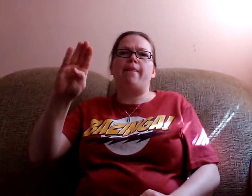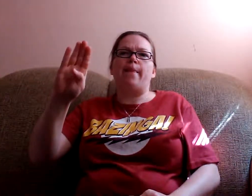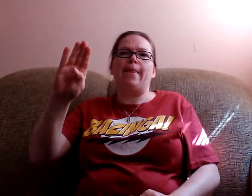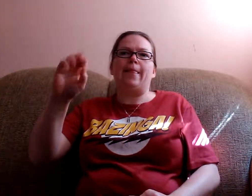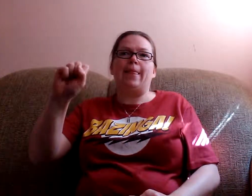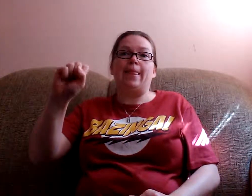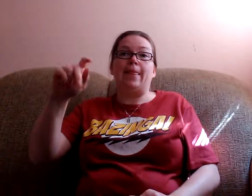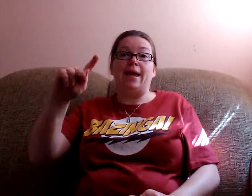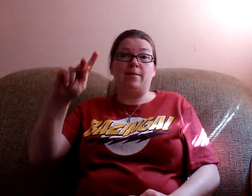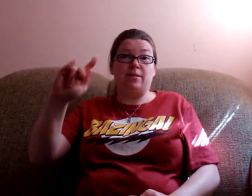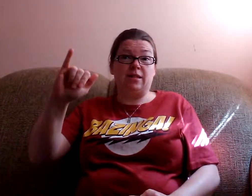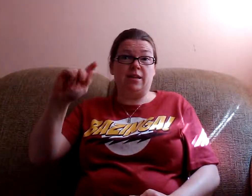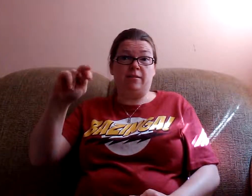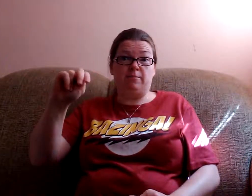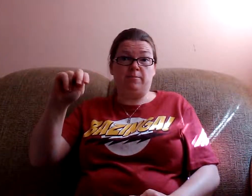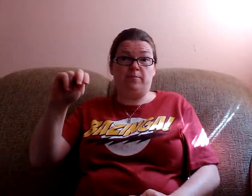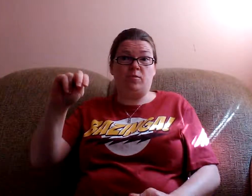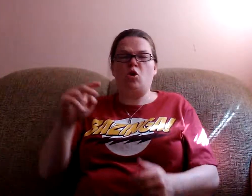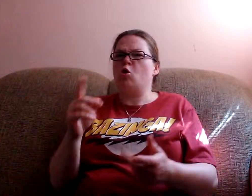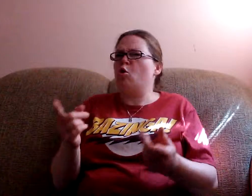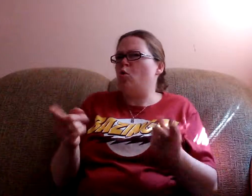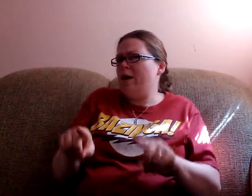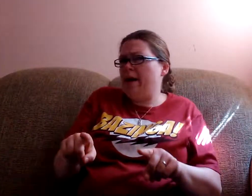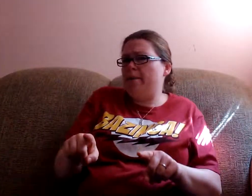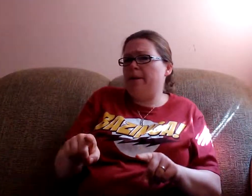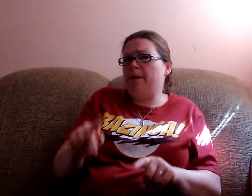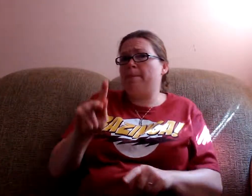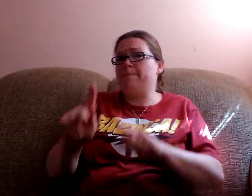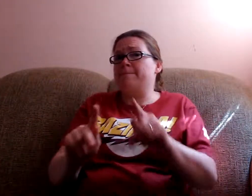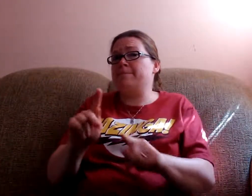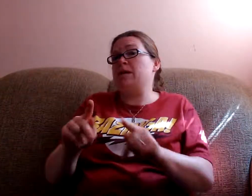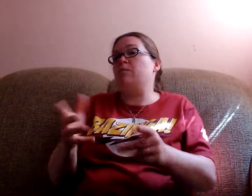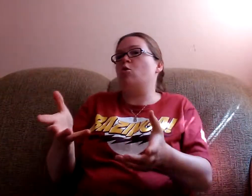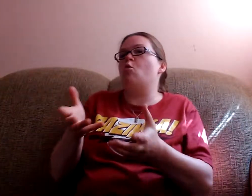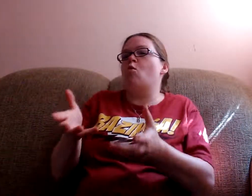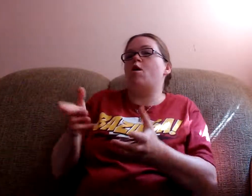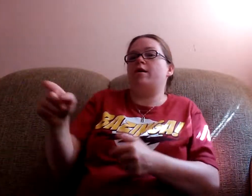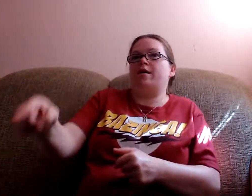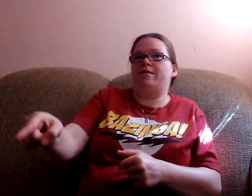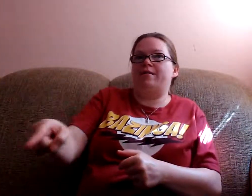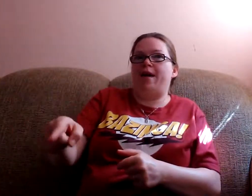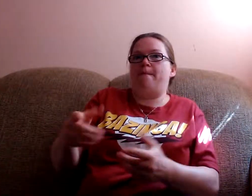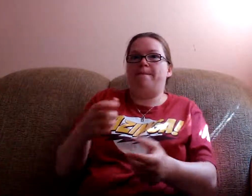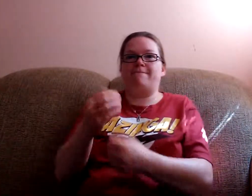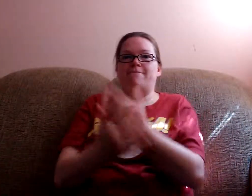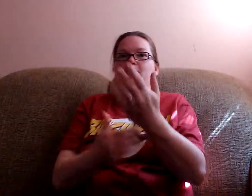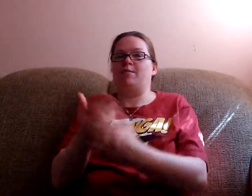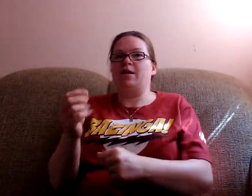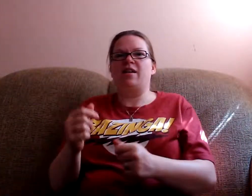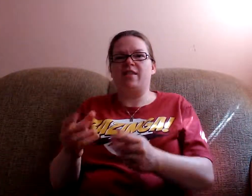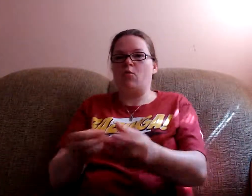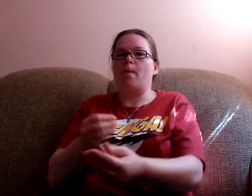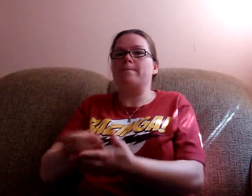gloves. You would think that'd be enough for him, but it wasn't. Because he knew he could make a good business, and he